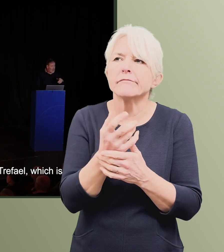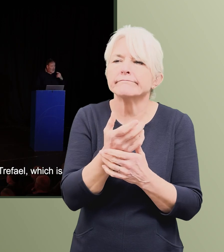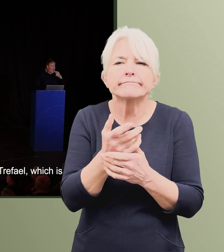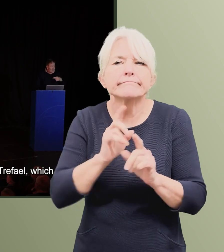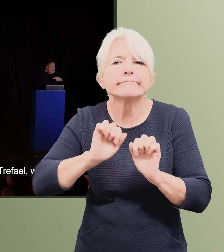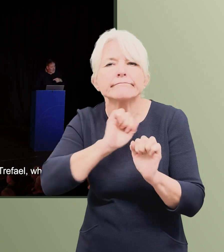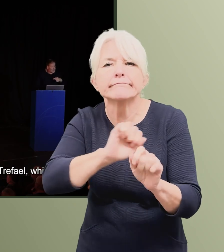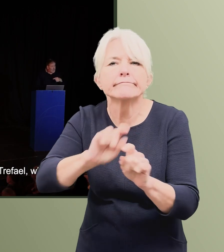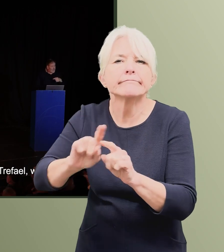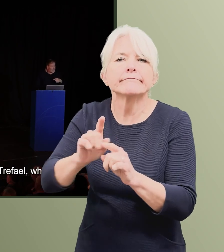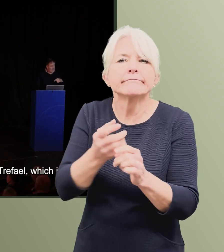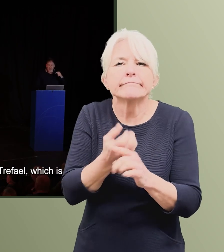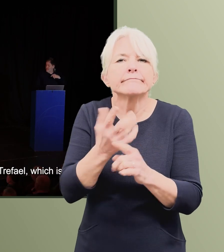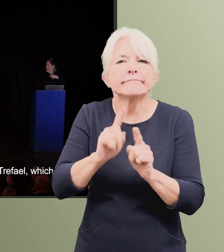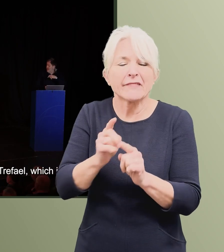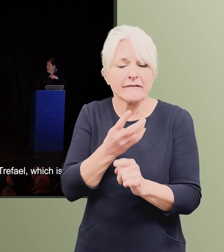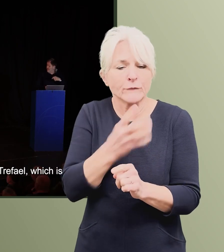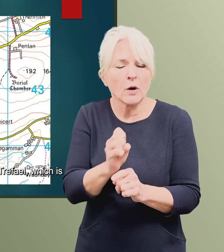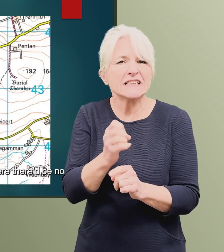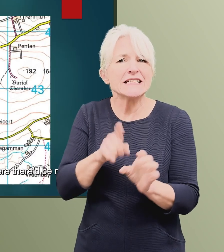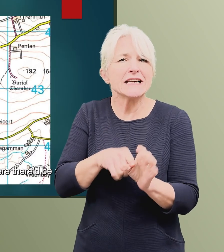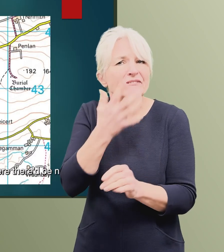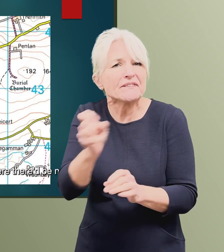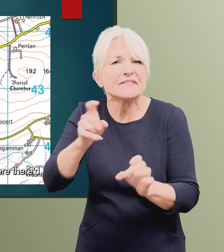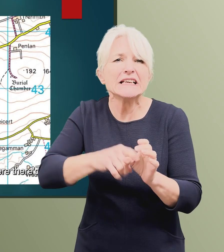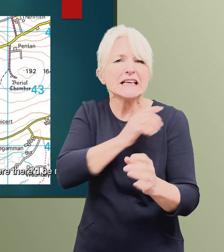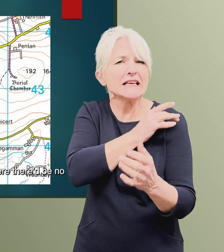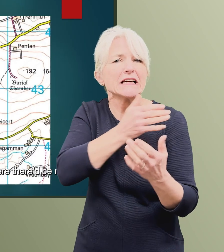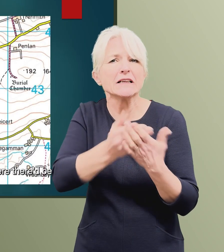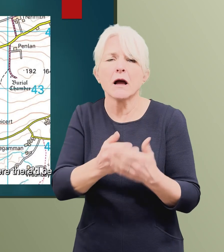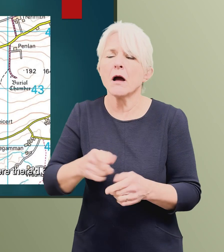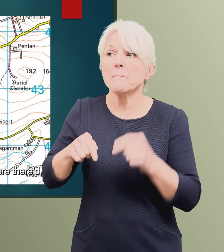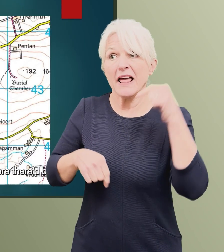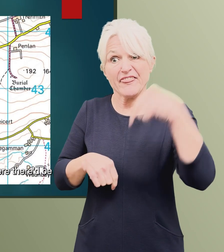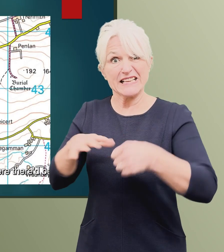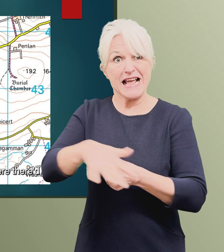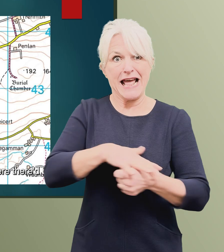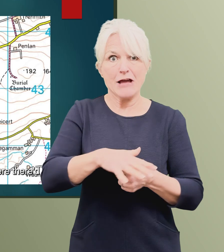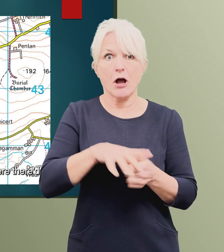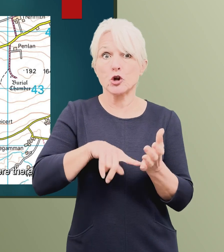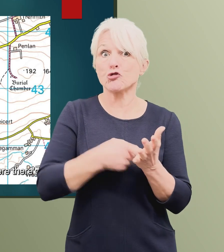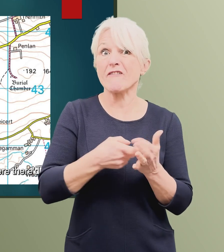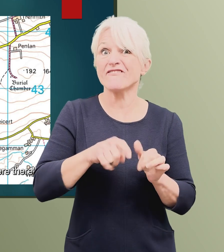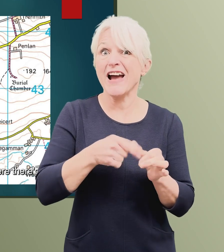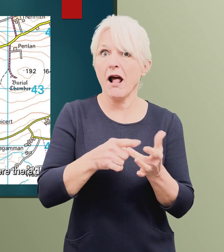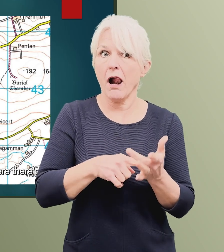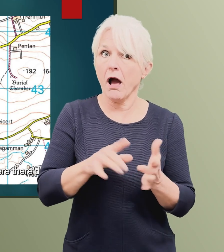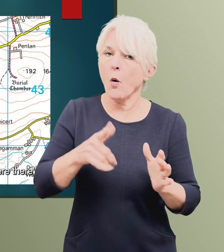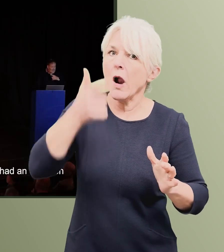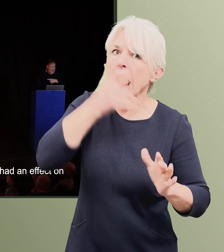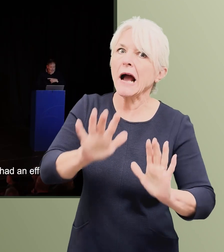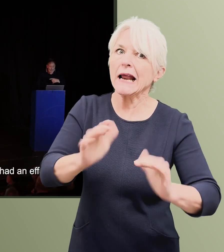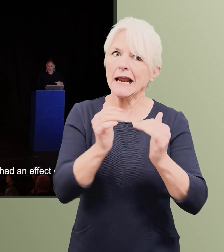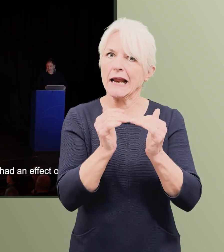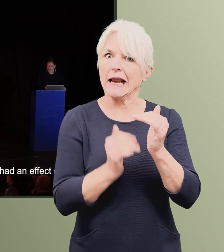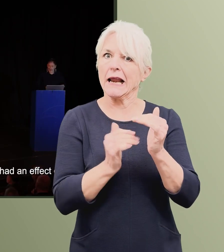years. We were lucky with Trellyffaint, which is not too far from there, just to the south of, in fact, of that monument, where there'd been no ploughing going on, but